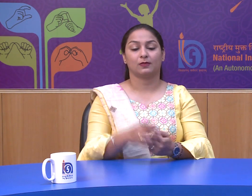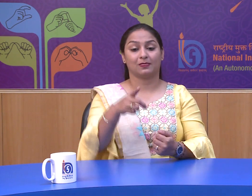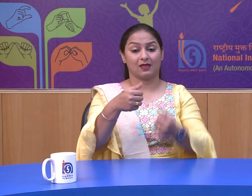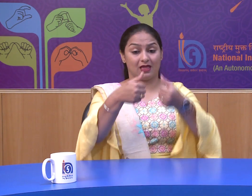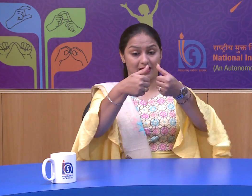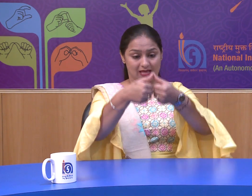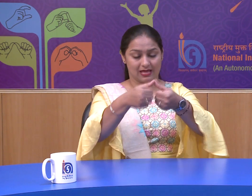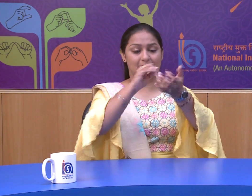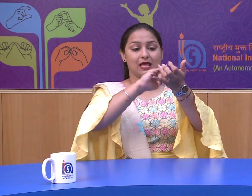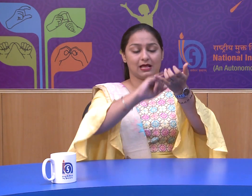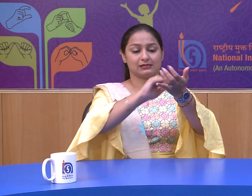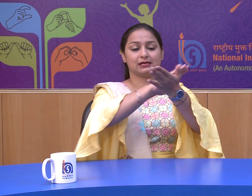Ashokan